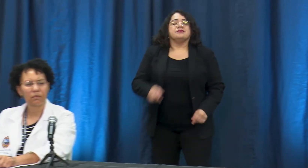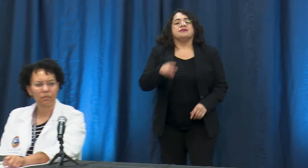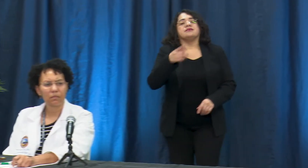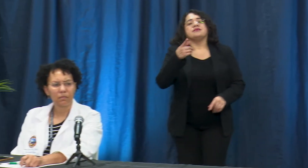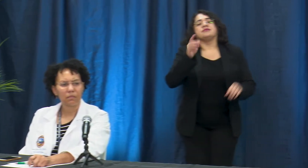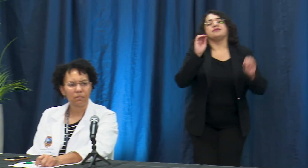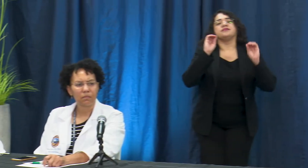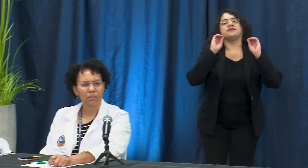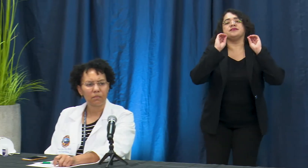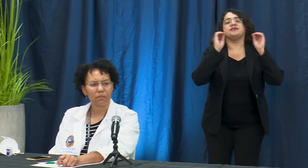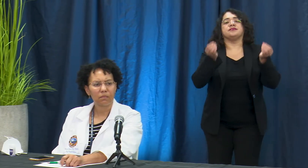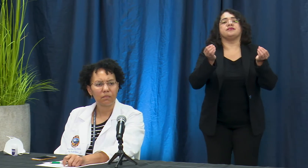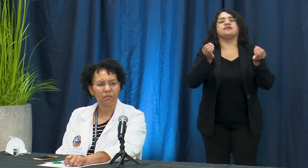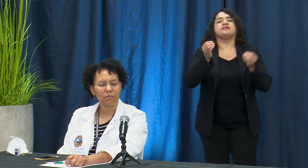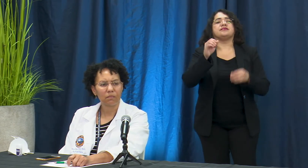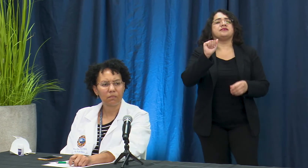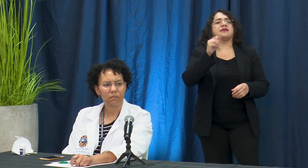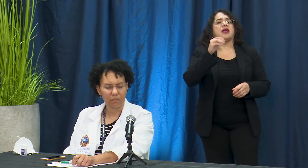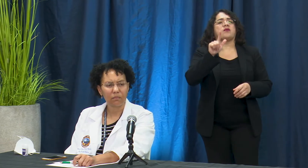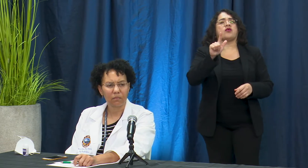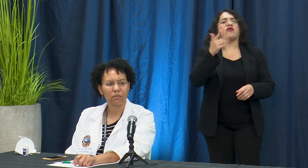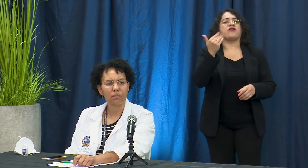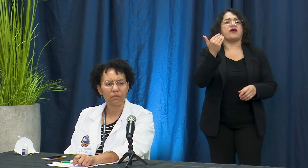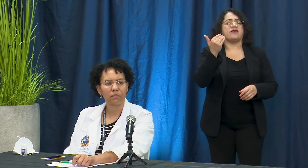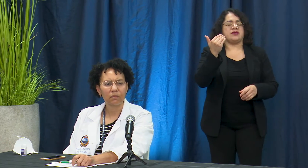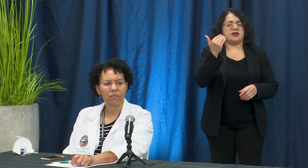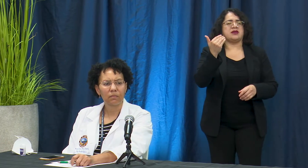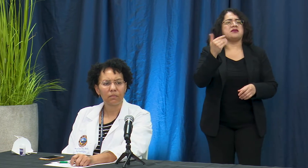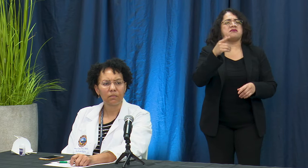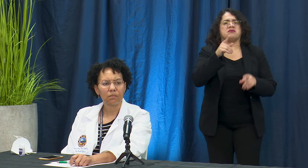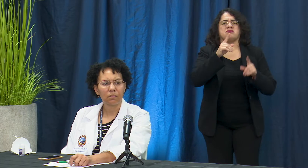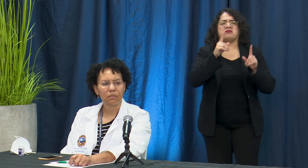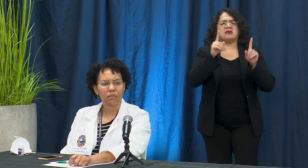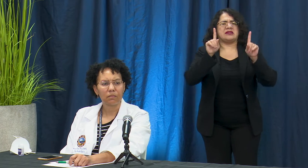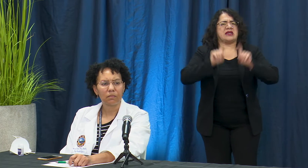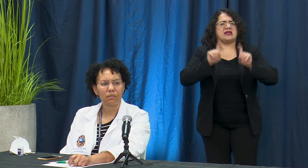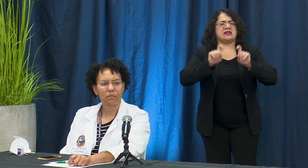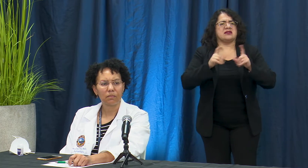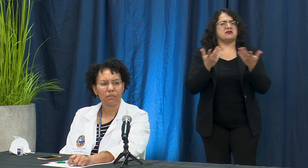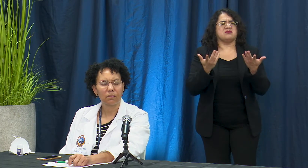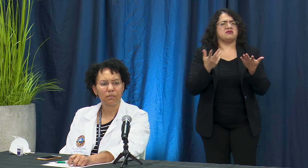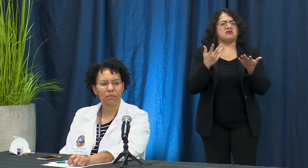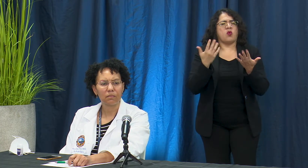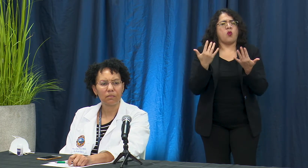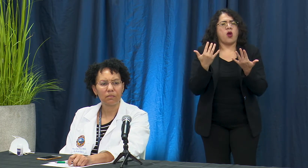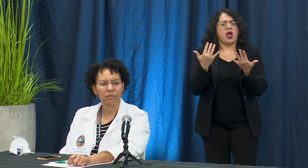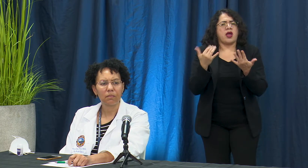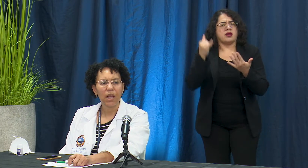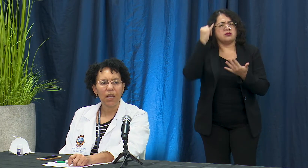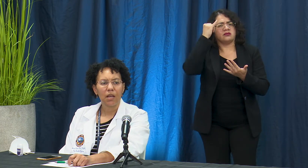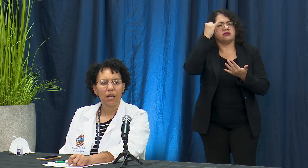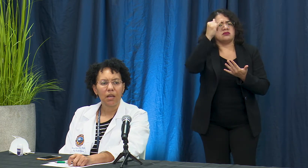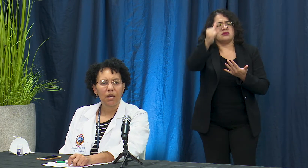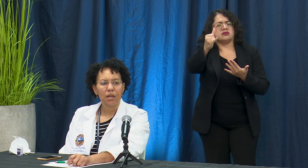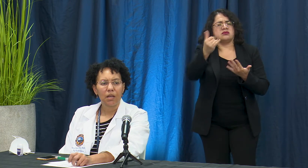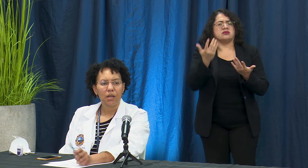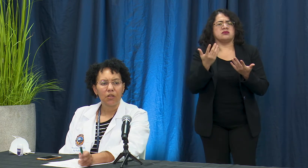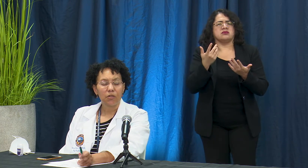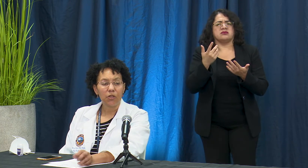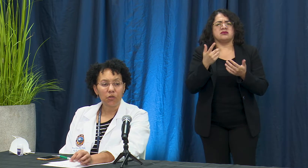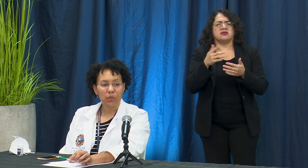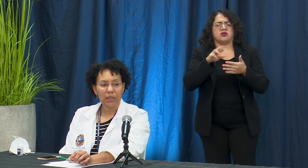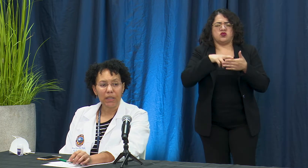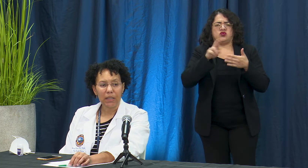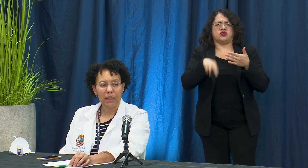results. And those sentiments are being echoed by some of the individuals here on Facebook. What typically is the current wait period for the results coming back from a test?